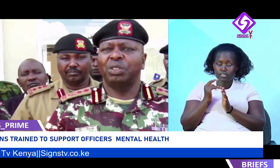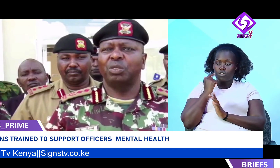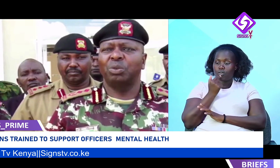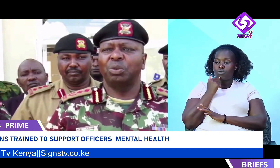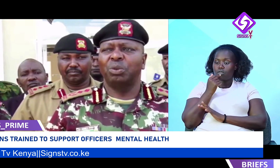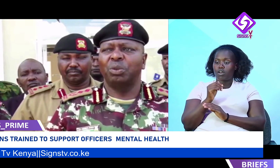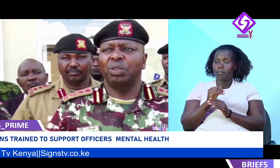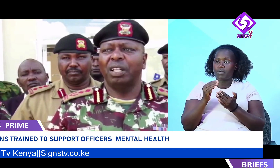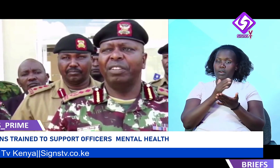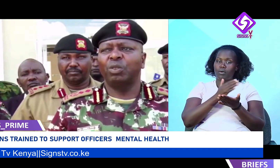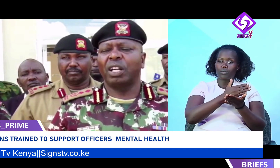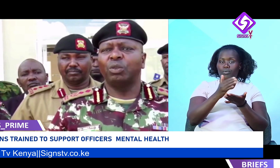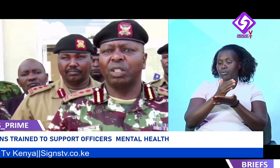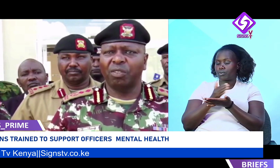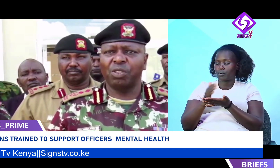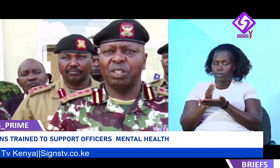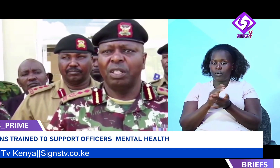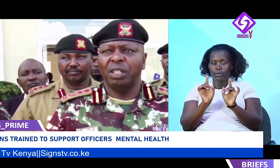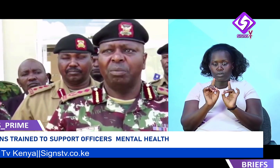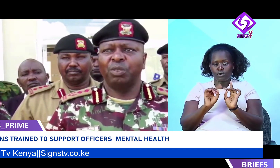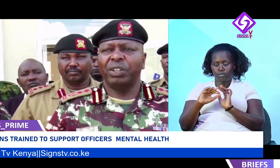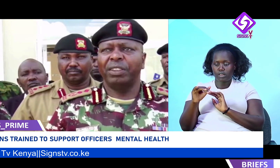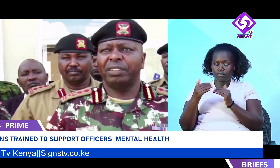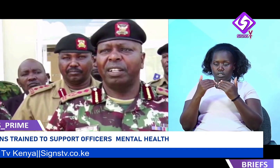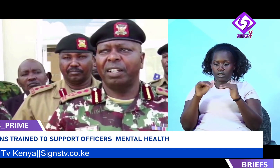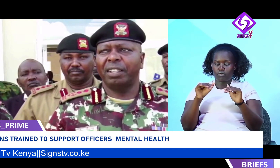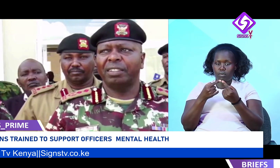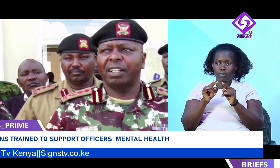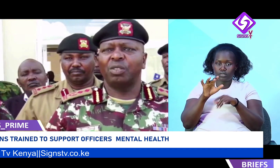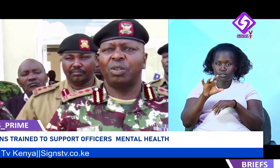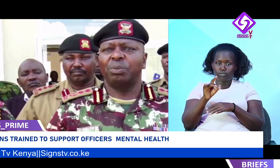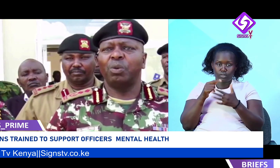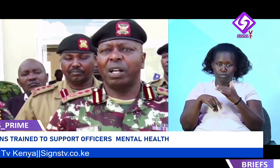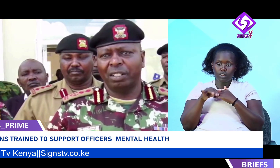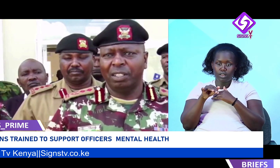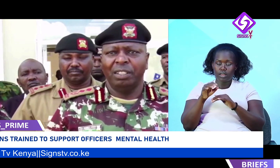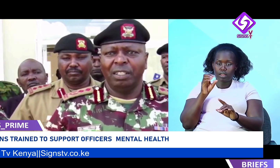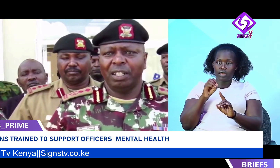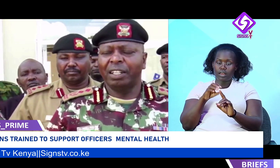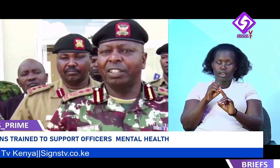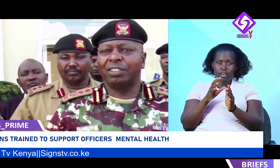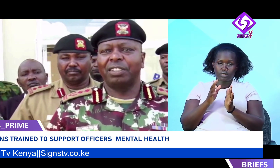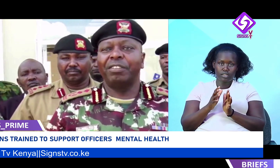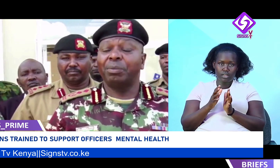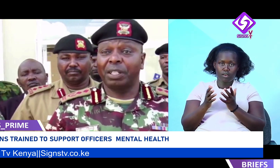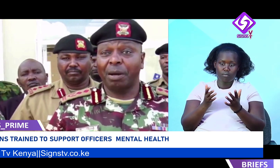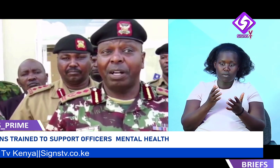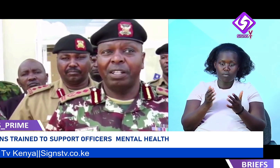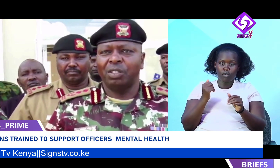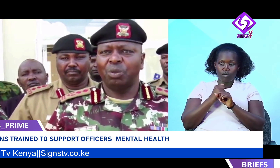distributed to even to the county levels. But you find that that counsellor could be one against a very big number. So